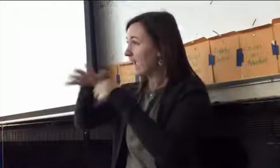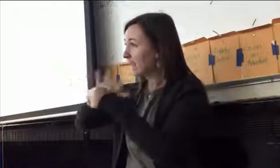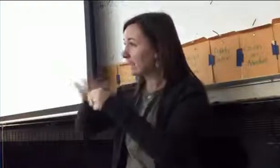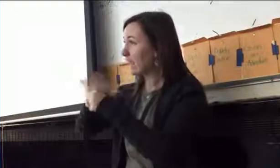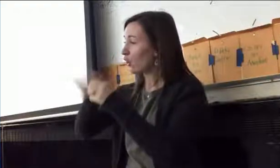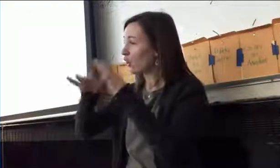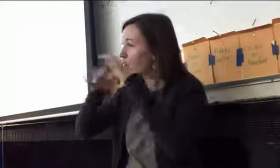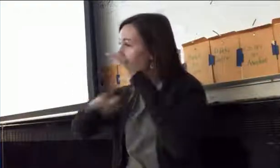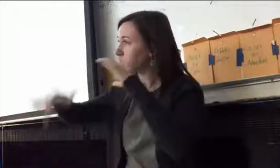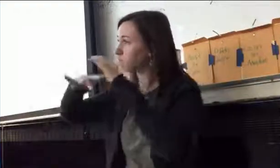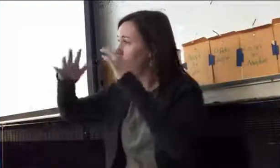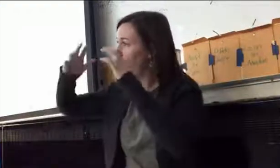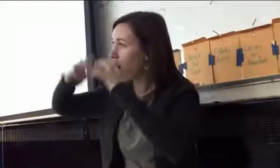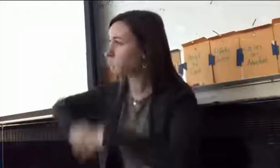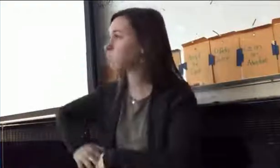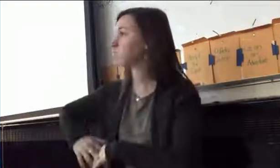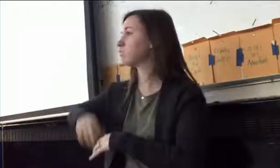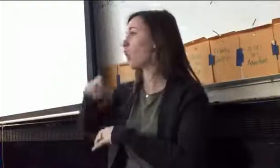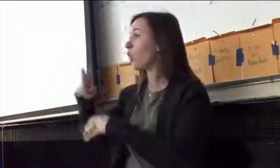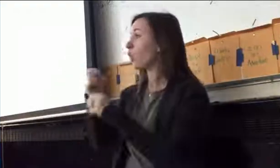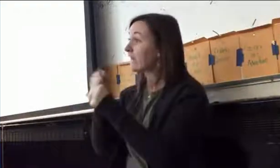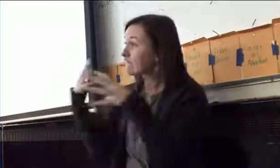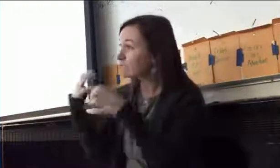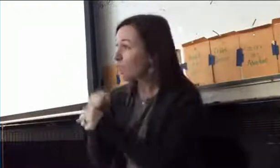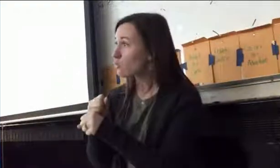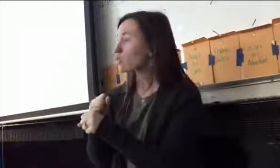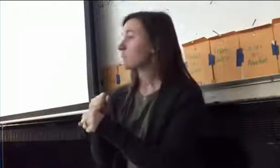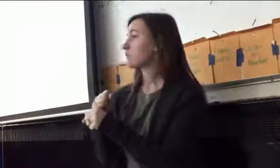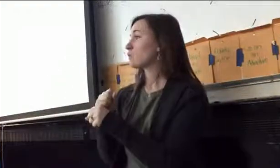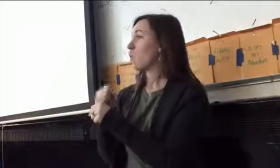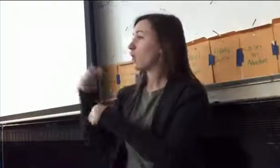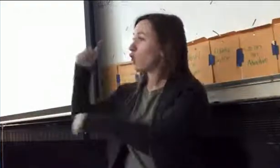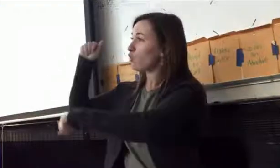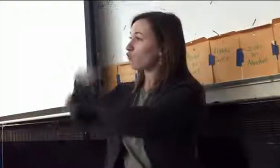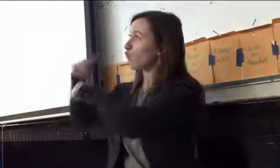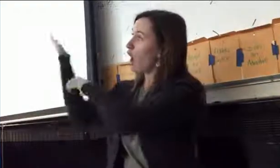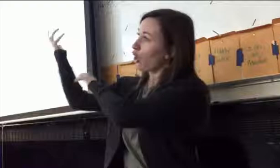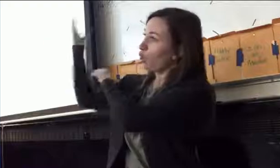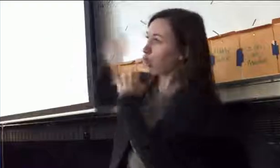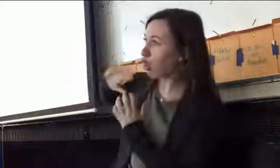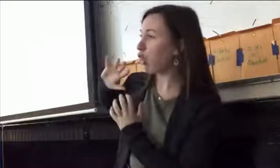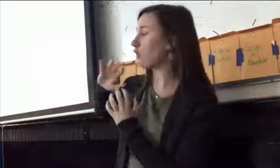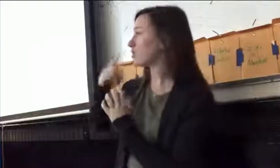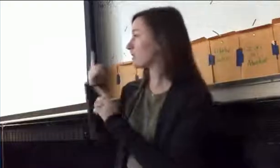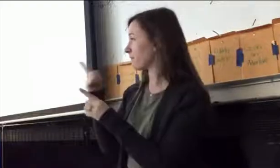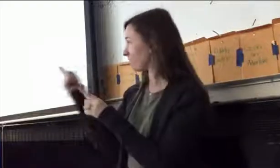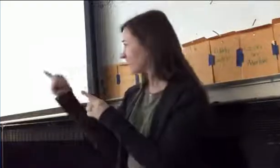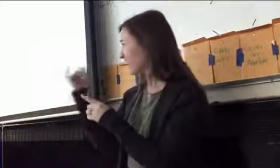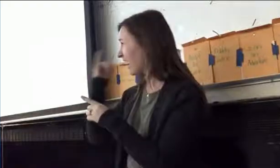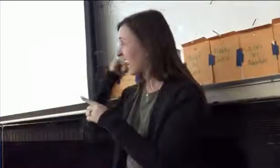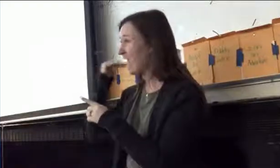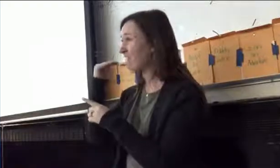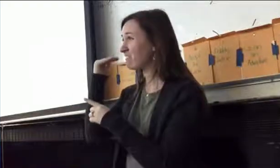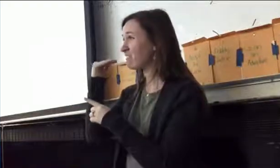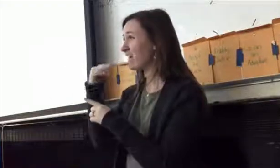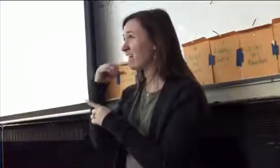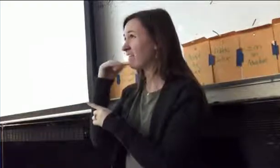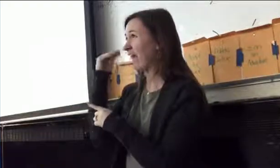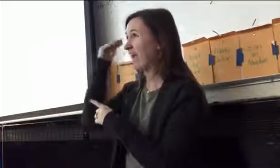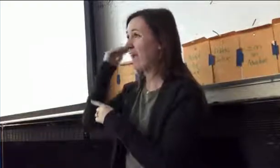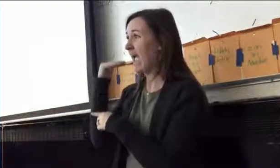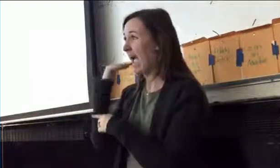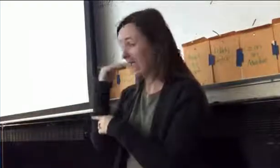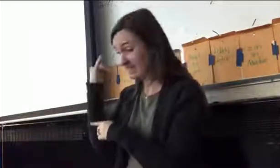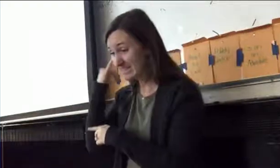an explosion happens, all that rock falling on you and you being killed? Them hitting their heads on the ceiling? Yeah, not just hitting their heads